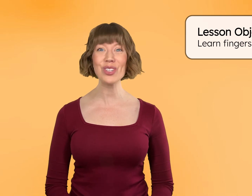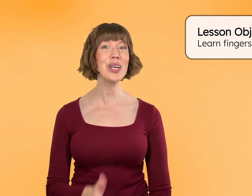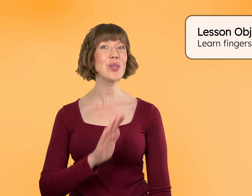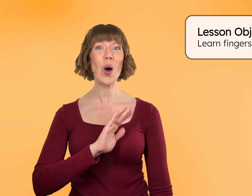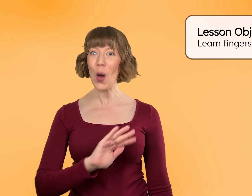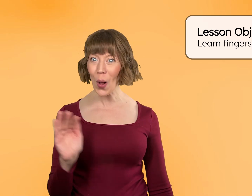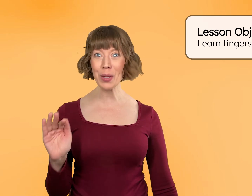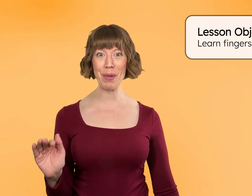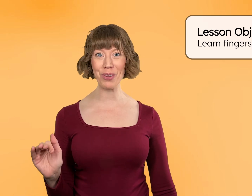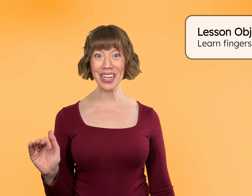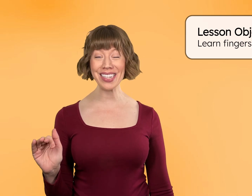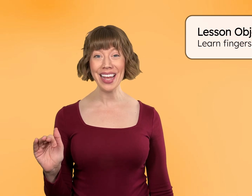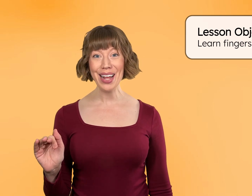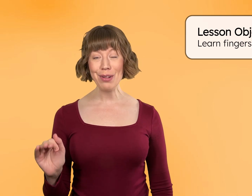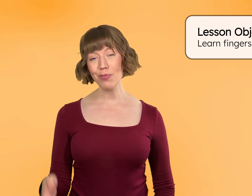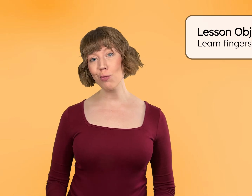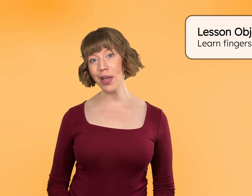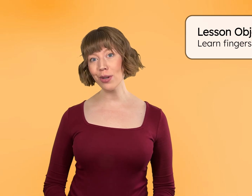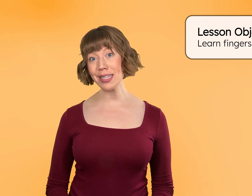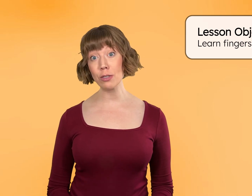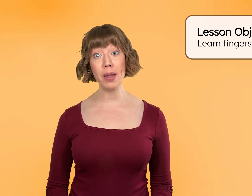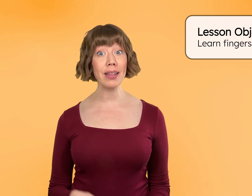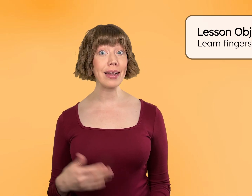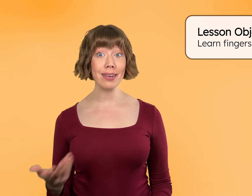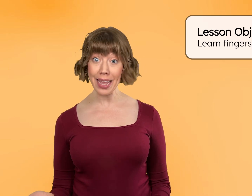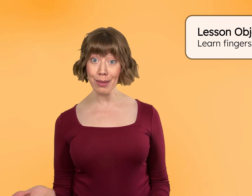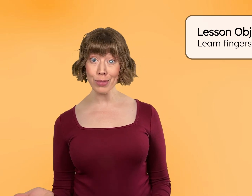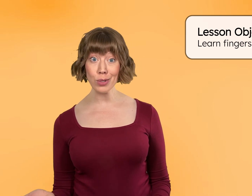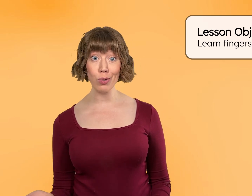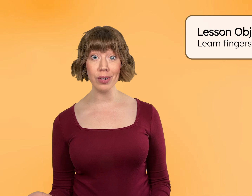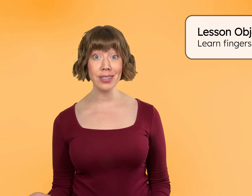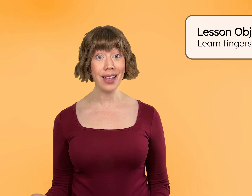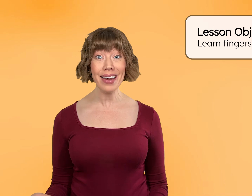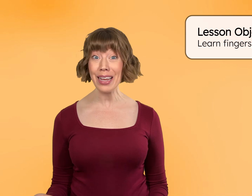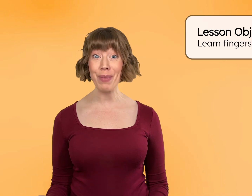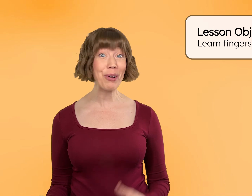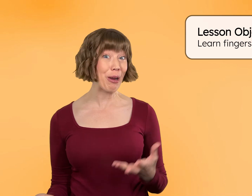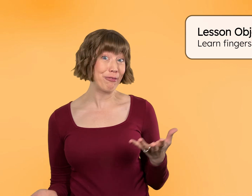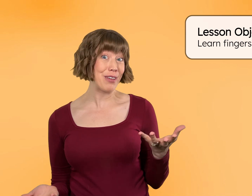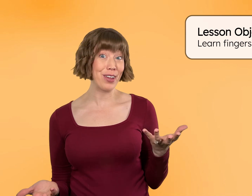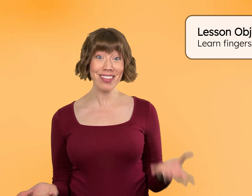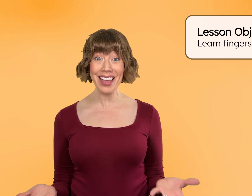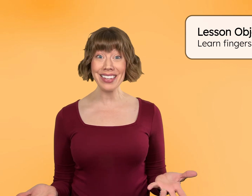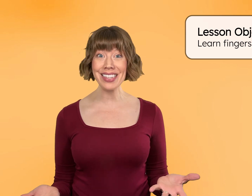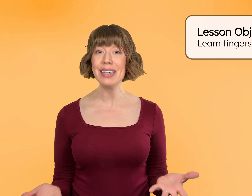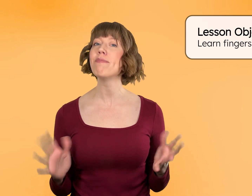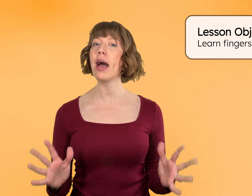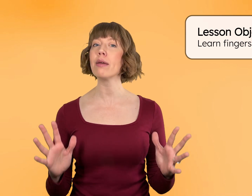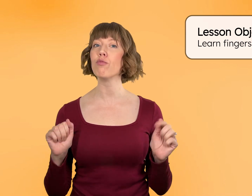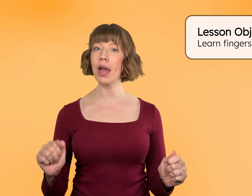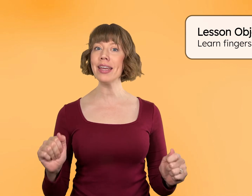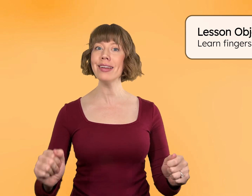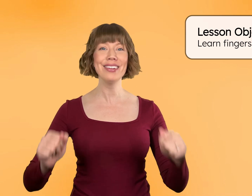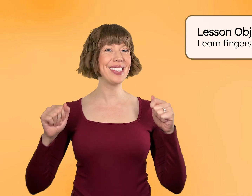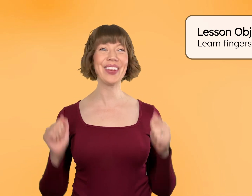us all about it. Whether it's spelling names or signing about our favorite things, I am ready to